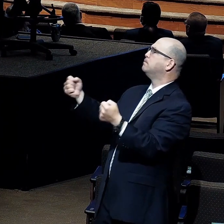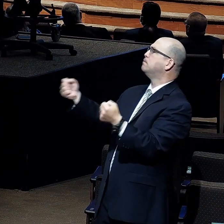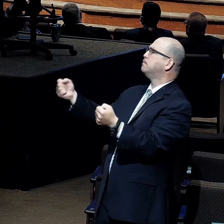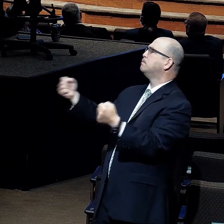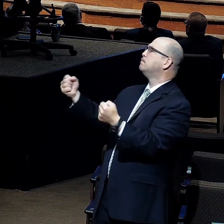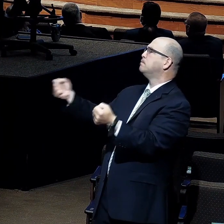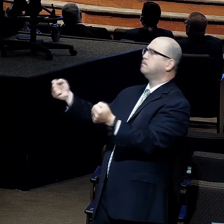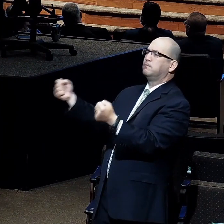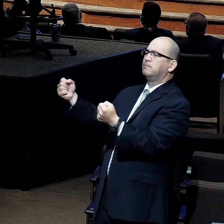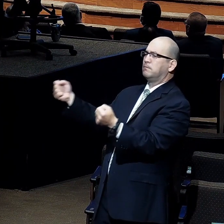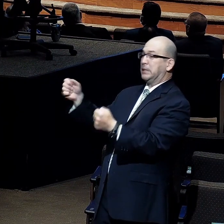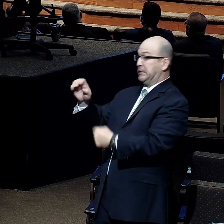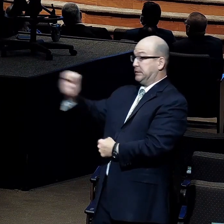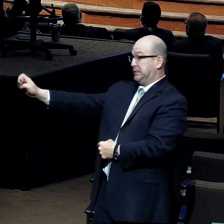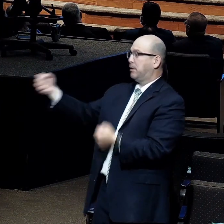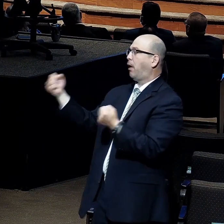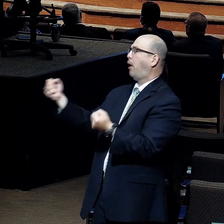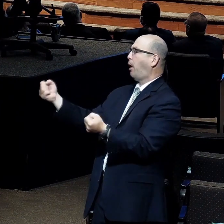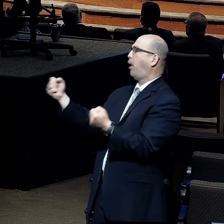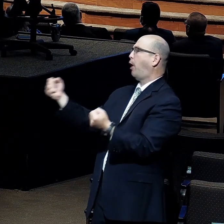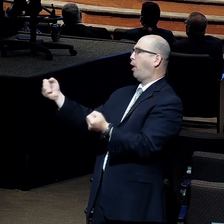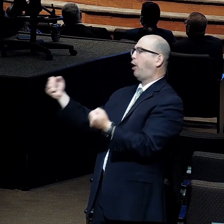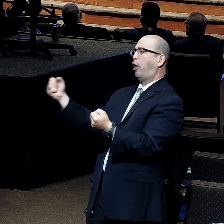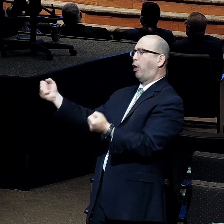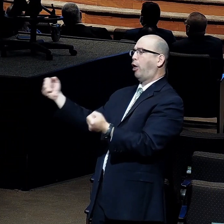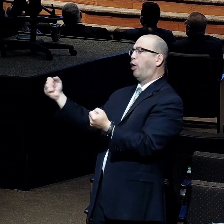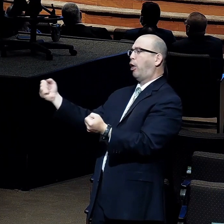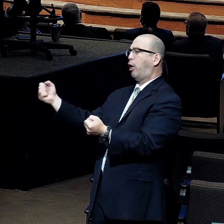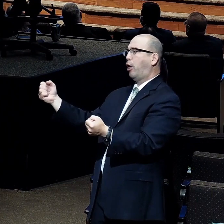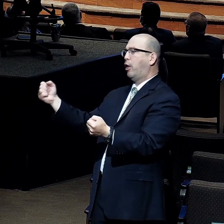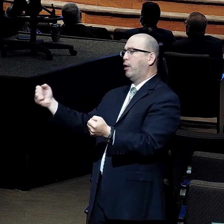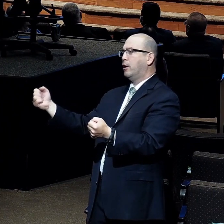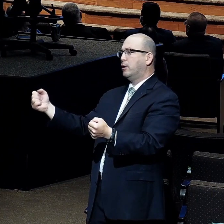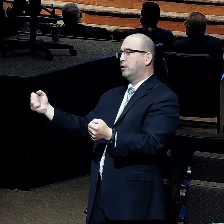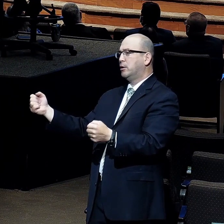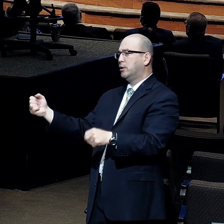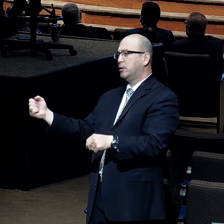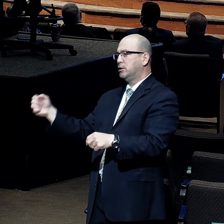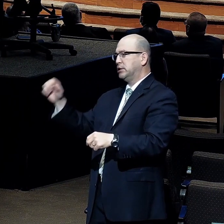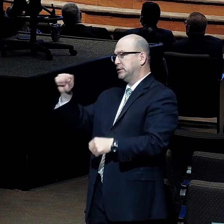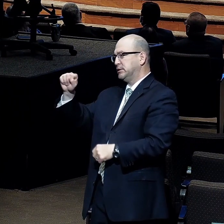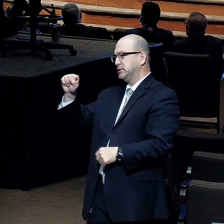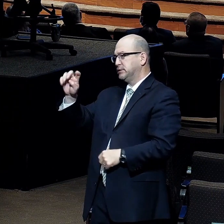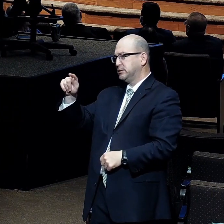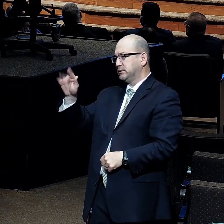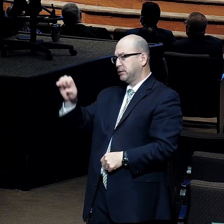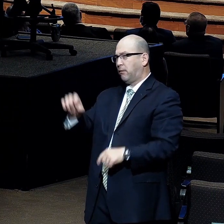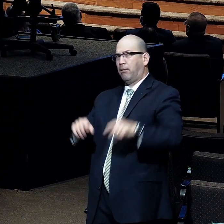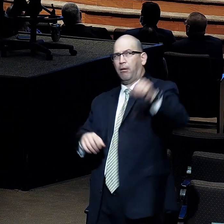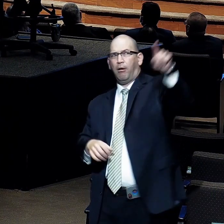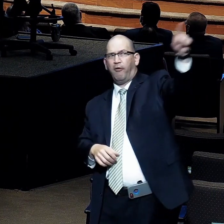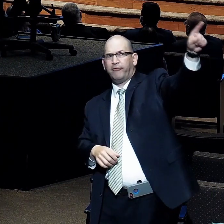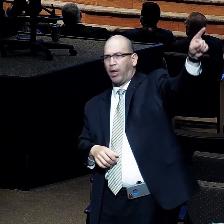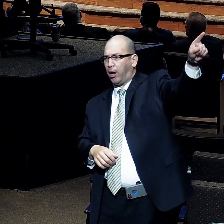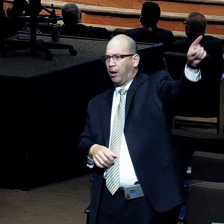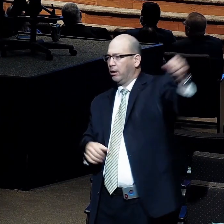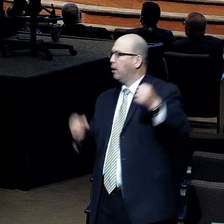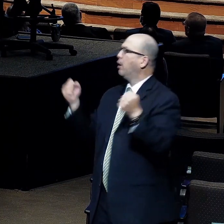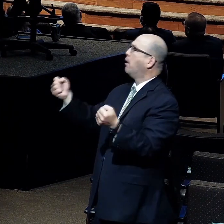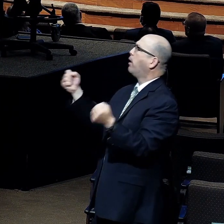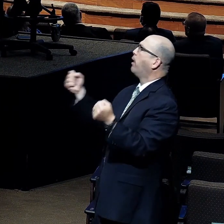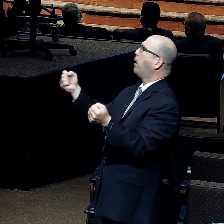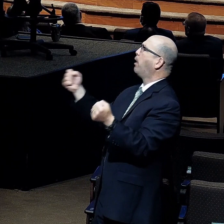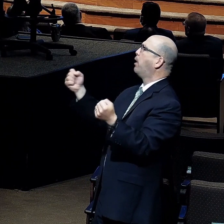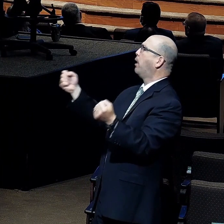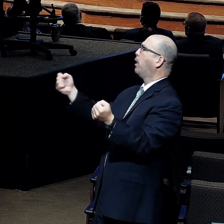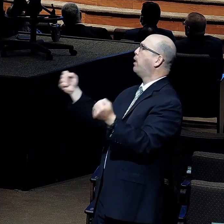going to Washington, but you just keep driving east. And I'm not taking turns, I'm not getting off the 40, I just keep driving. Maybe stop for some gas or some snacks